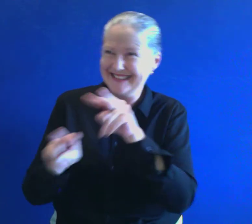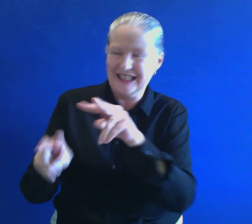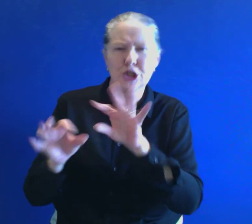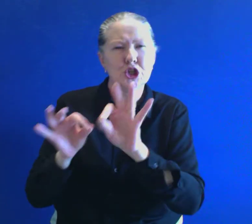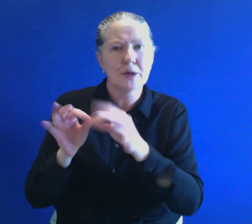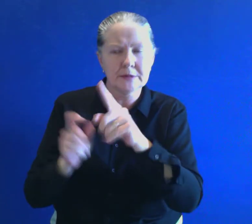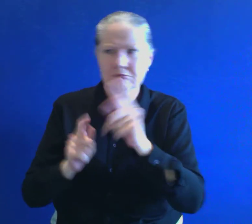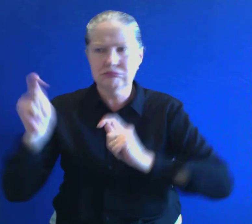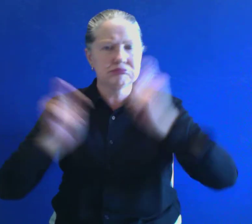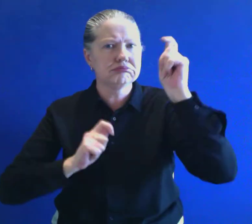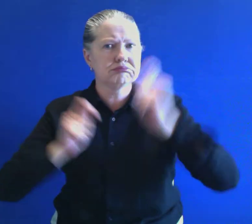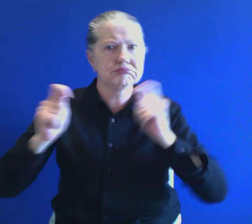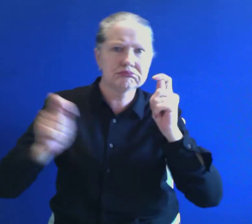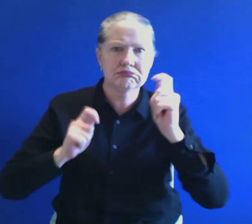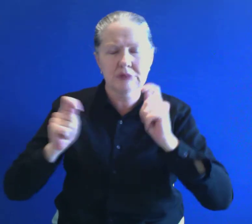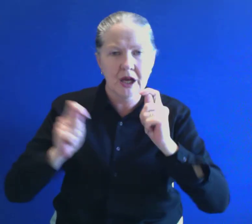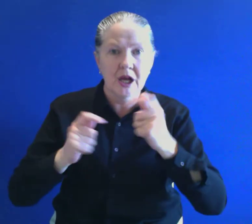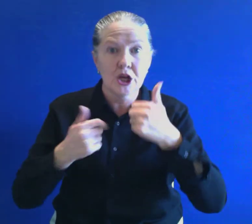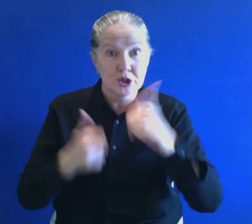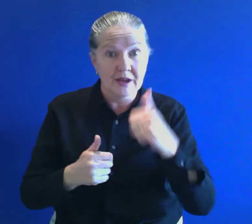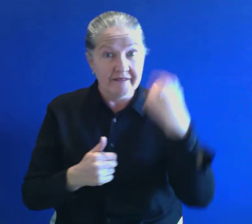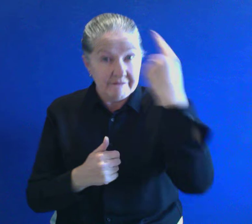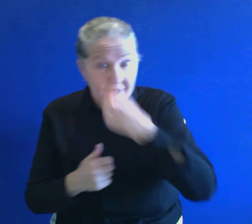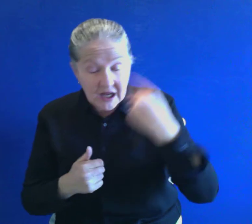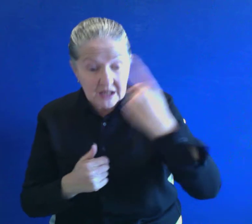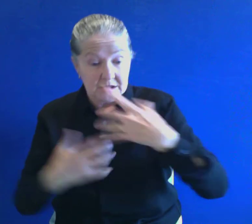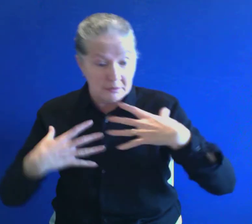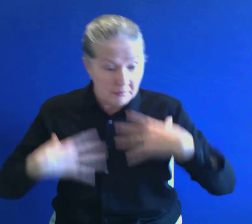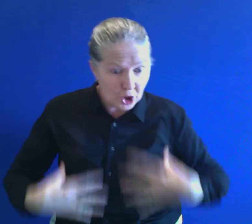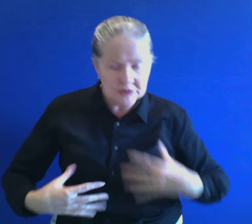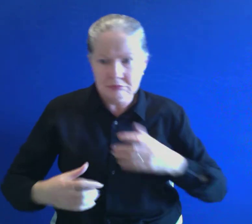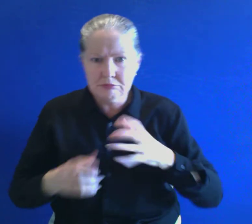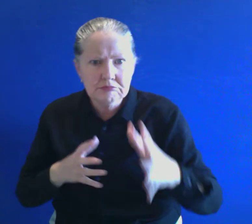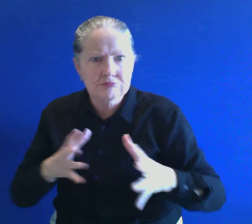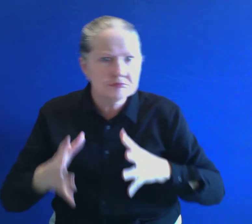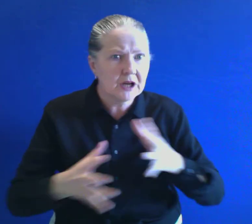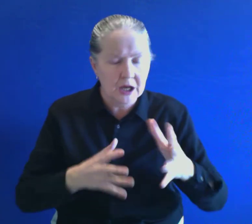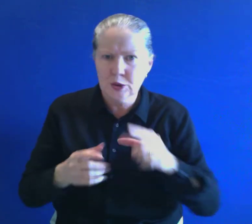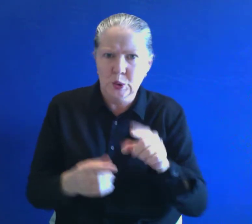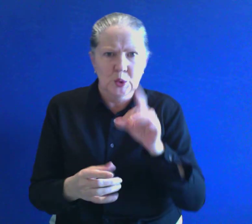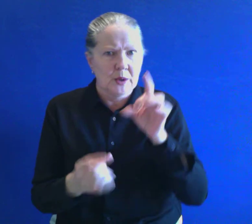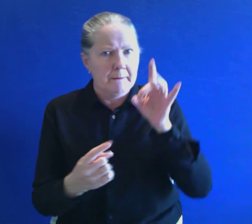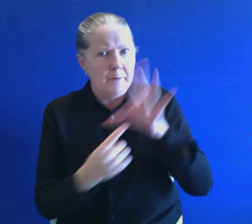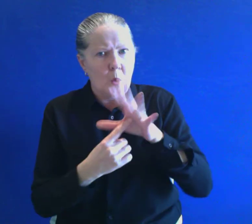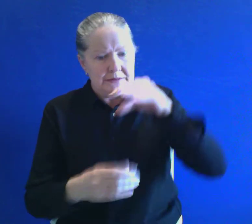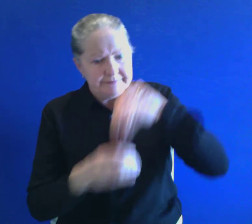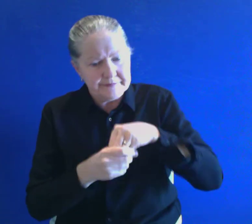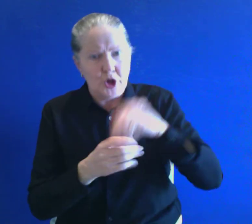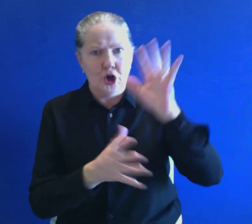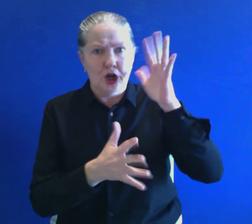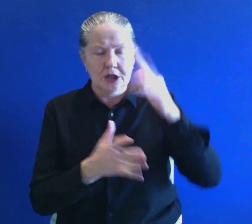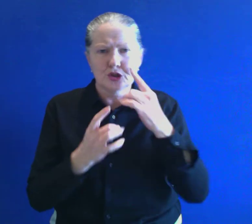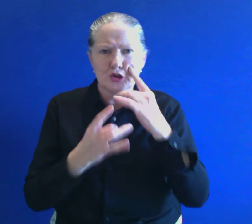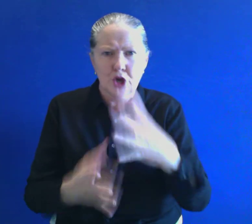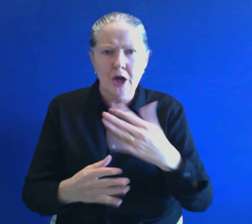and using facial expression and body language in that way is an integral part of Auslan to show tone to show how we